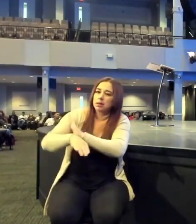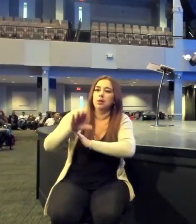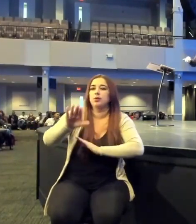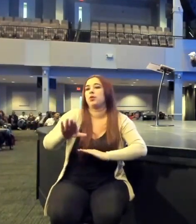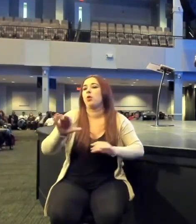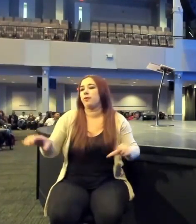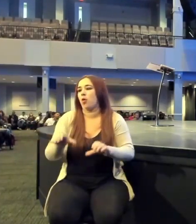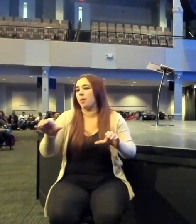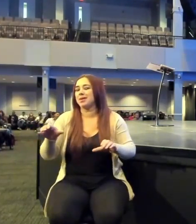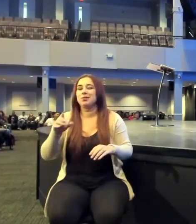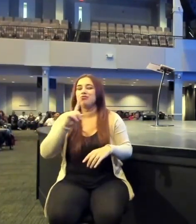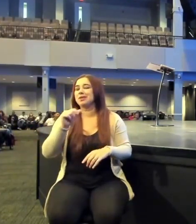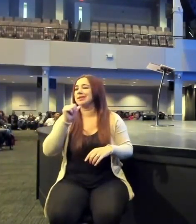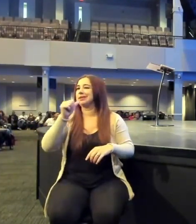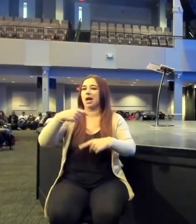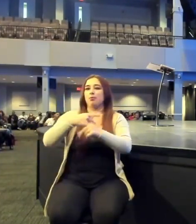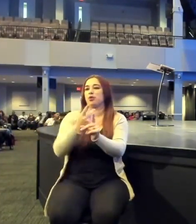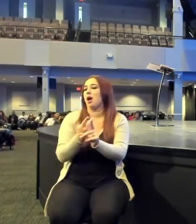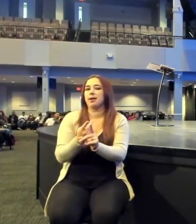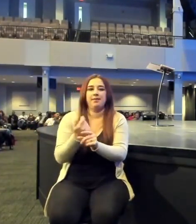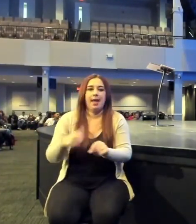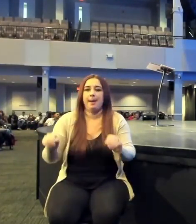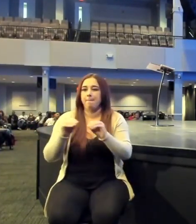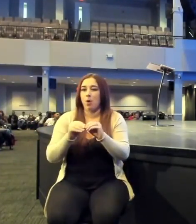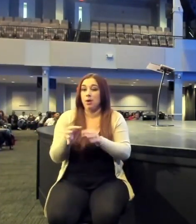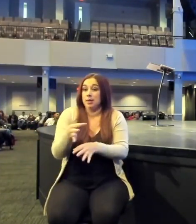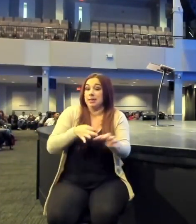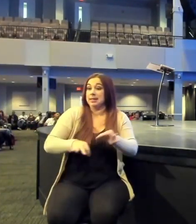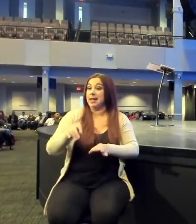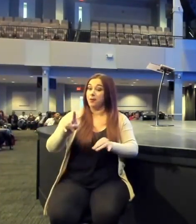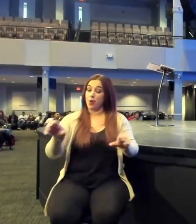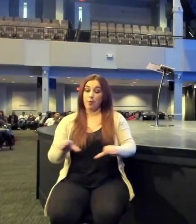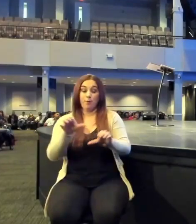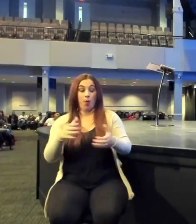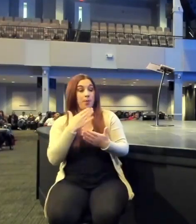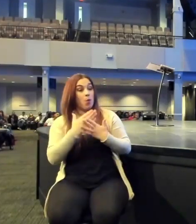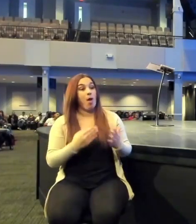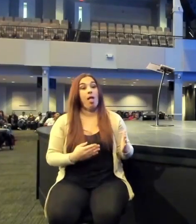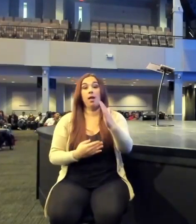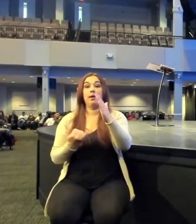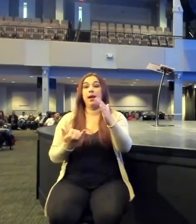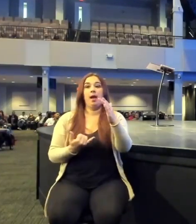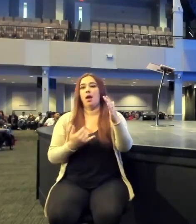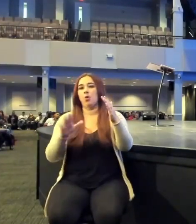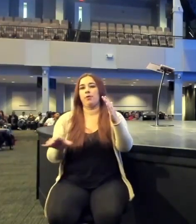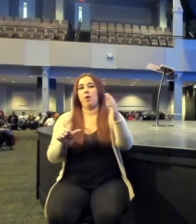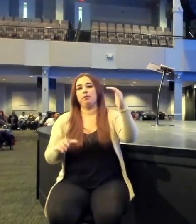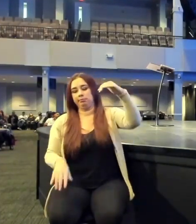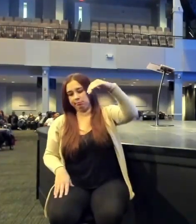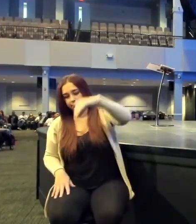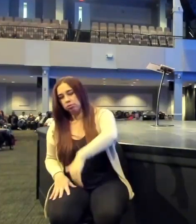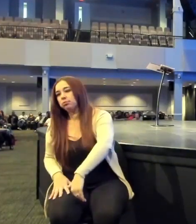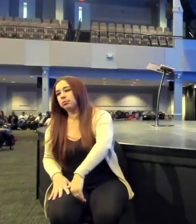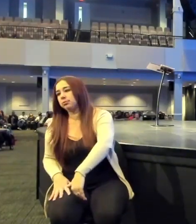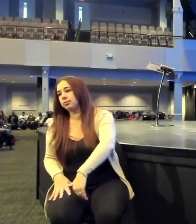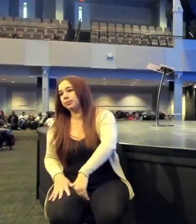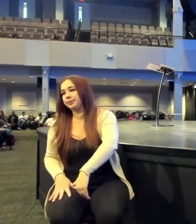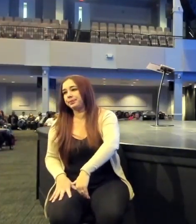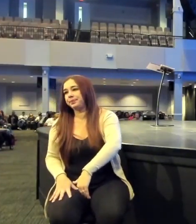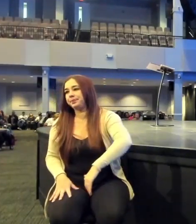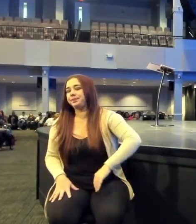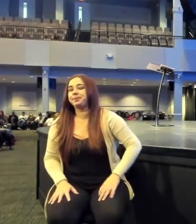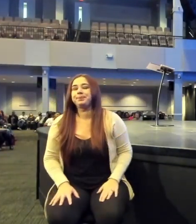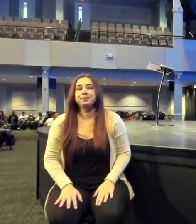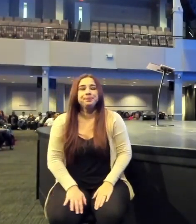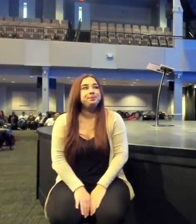have a counterproductive effect upon you. And instead of your performance going up, what happens? Your performance goes